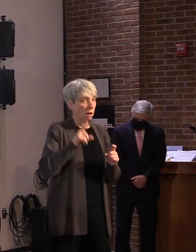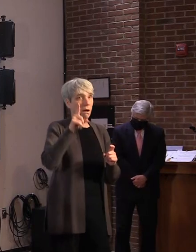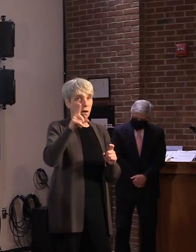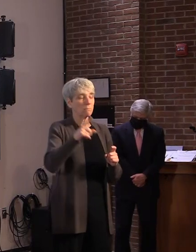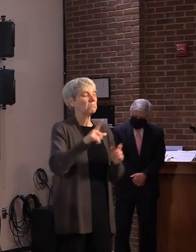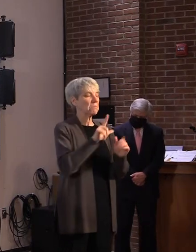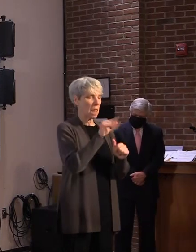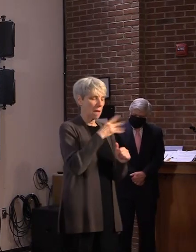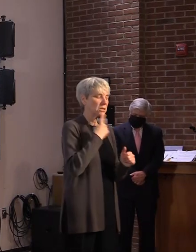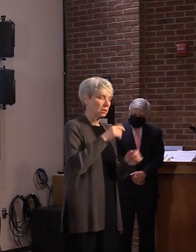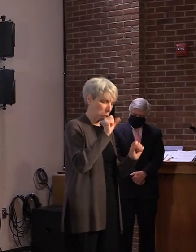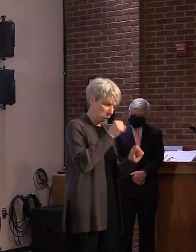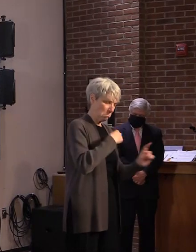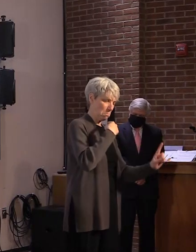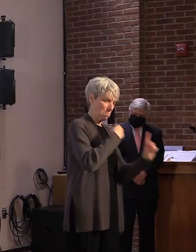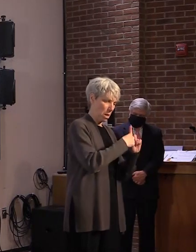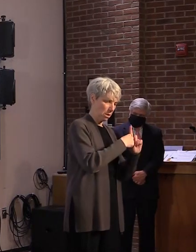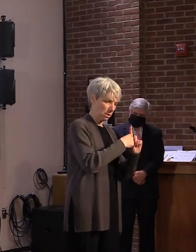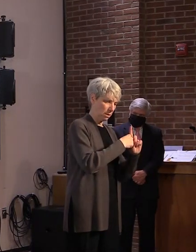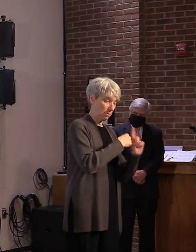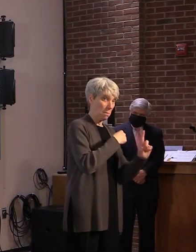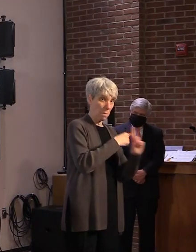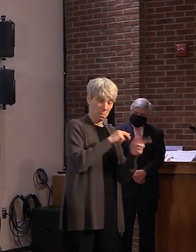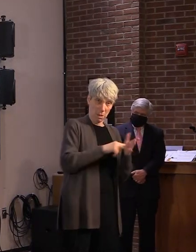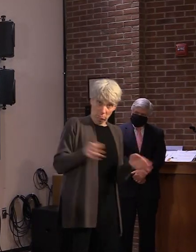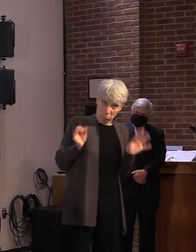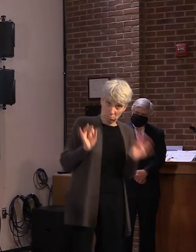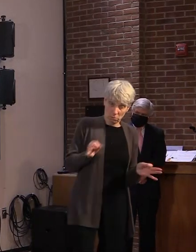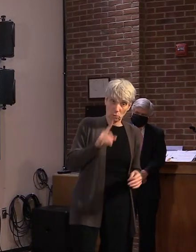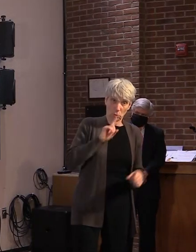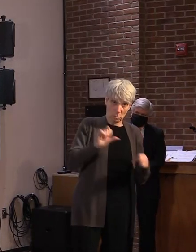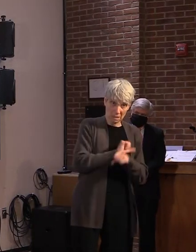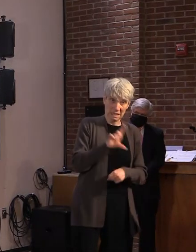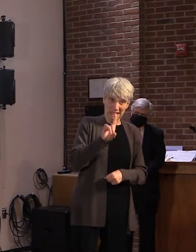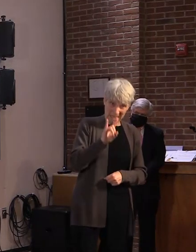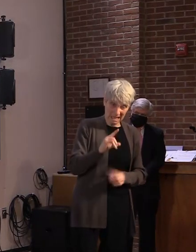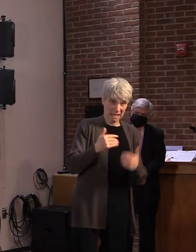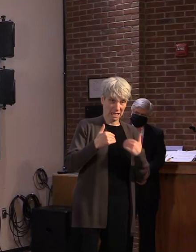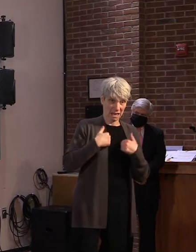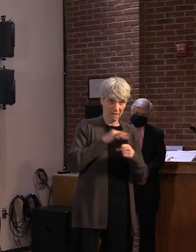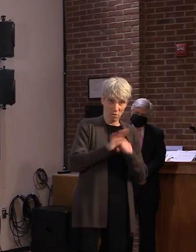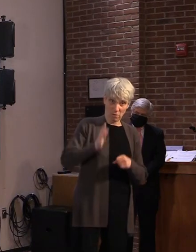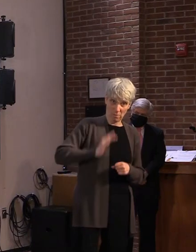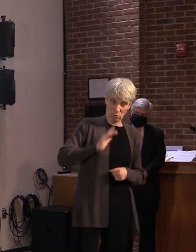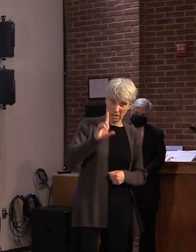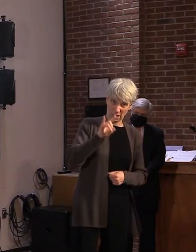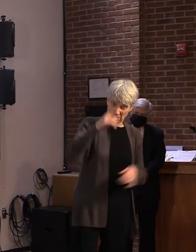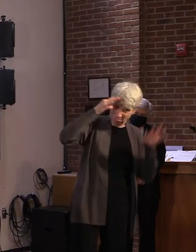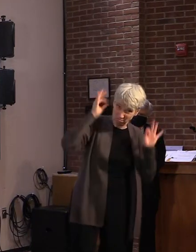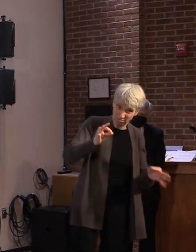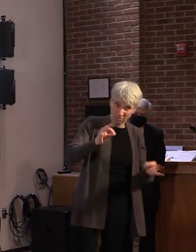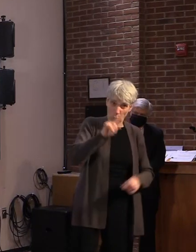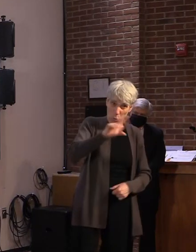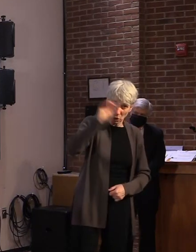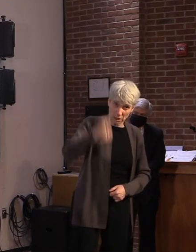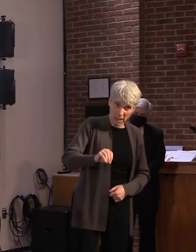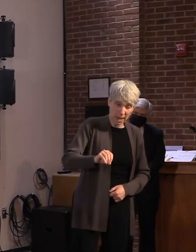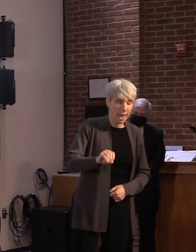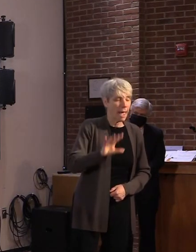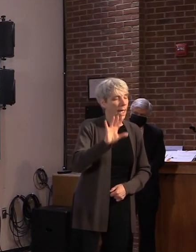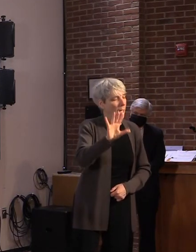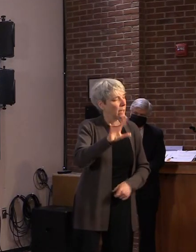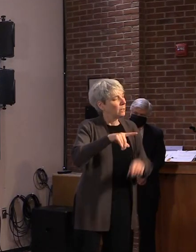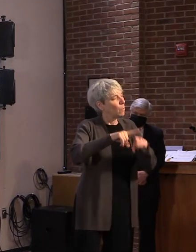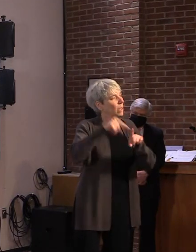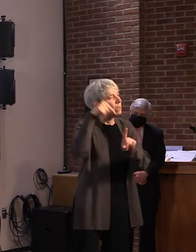have antibodies to SARS-CoV-2 virus. To figure that out, you need to know how good the test is,